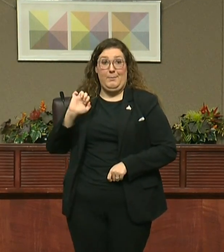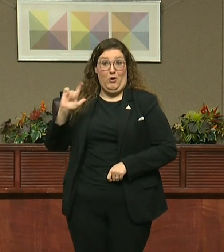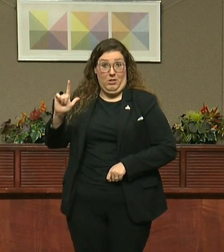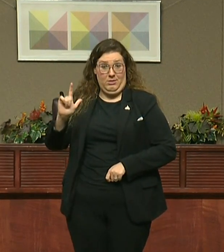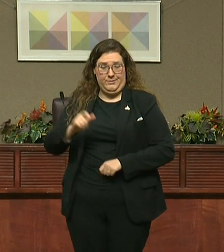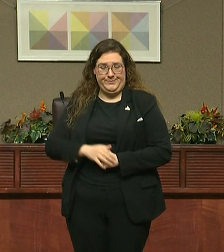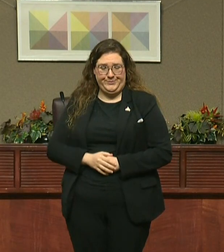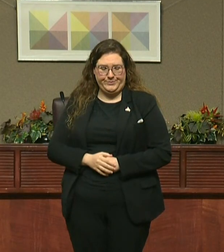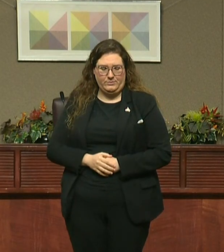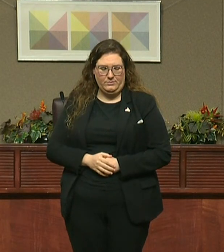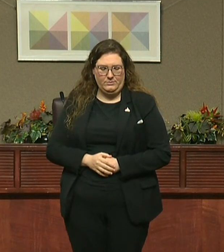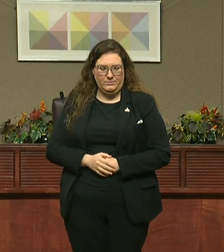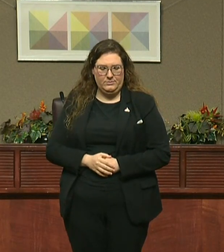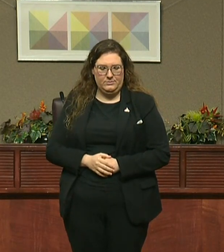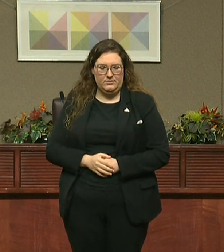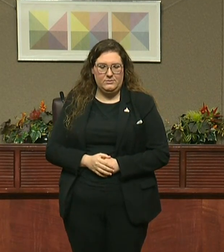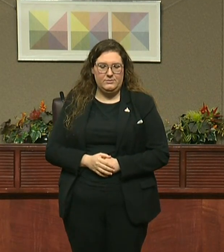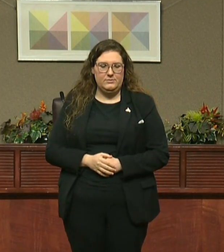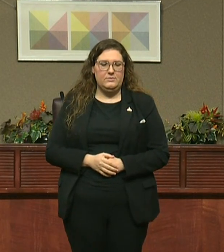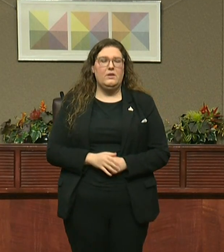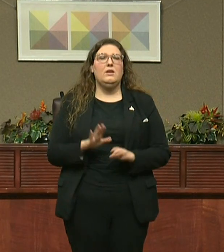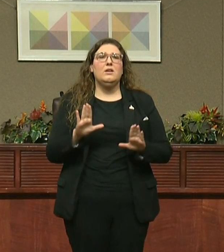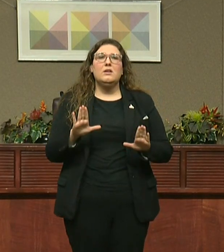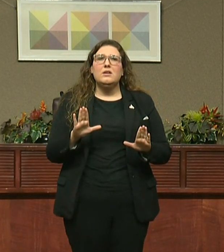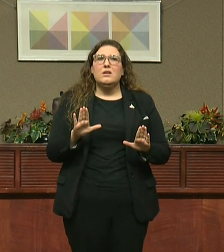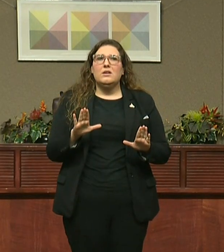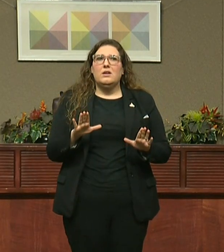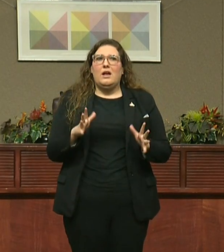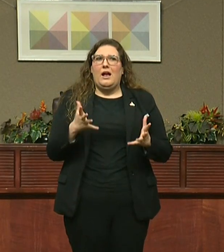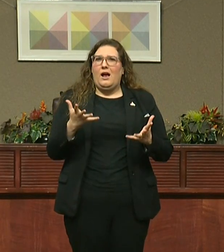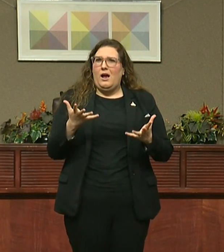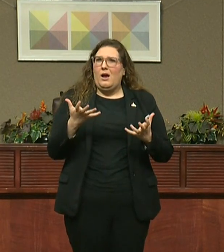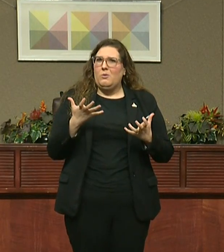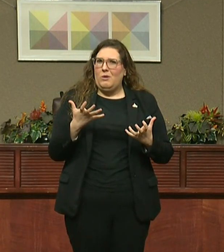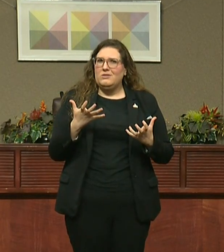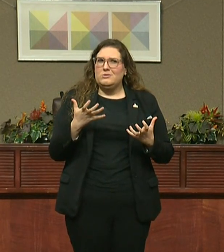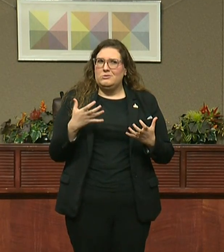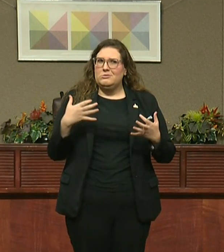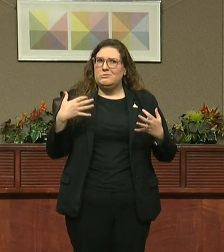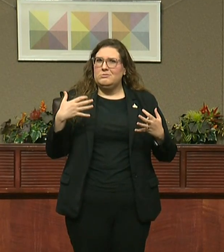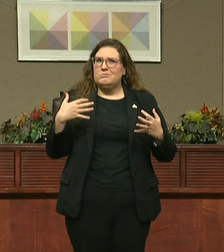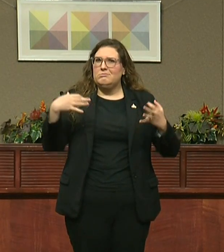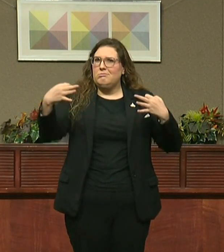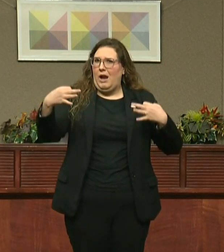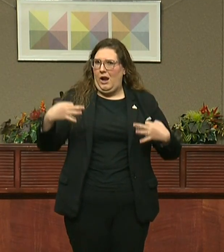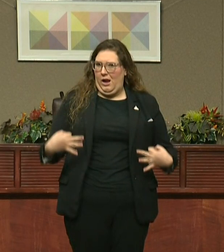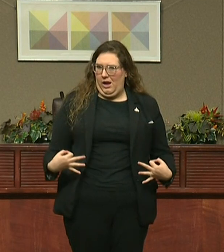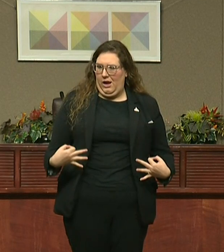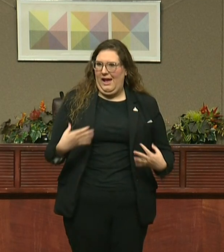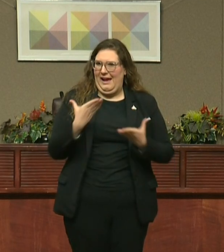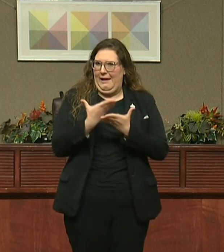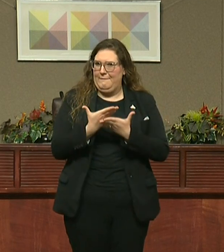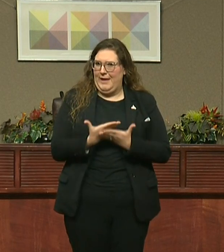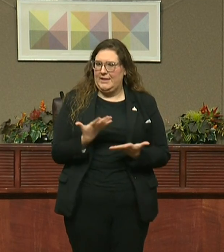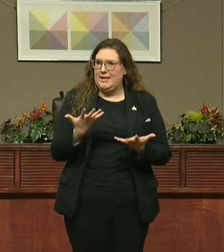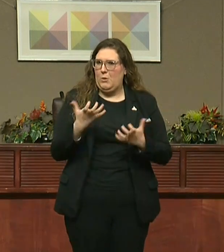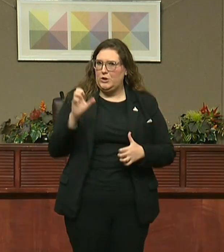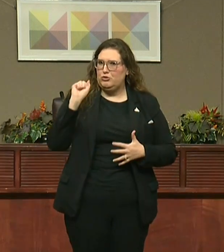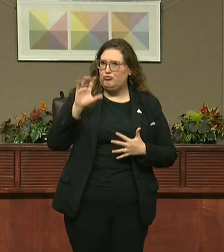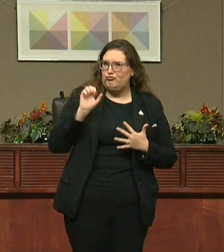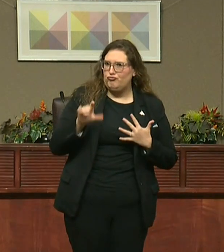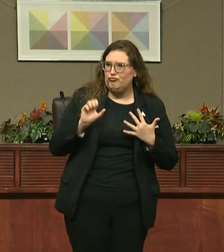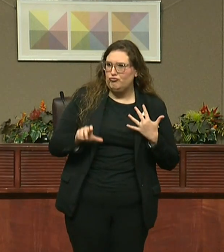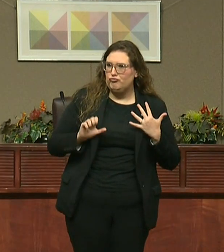Just to put this in context, I wanted to share a few facts. First of all, our office has